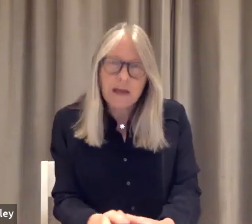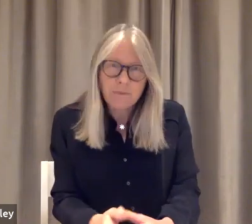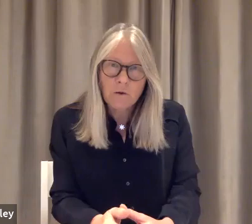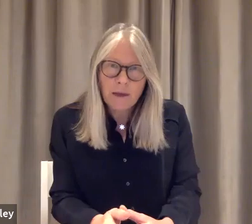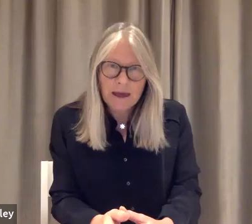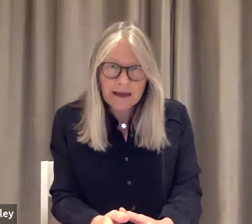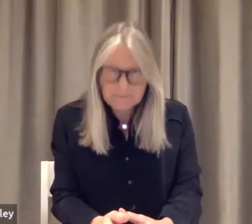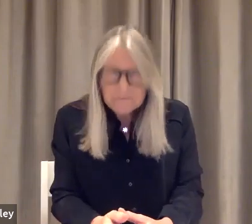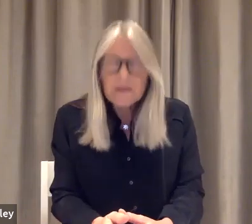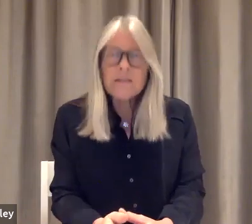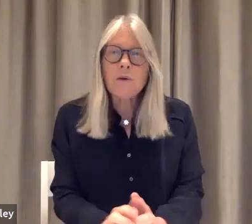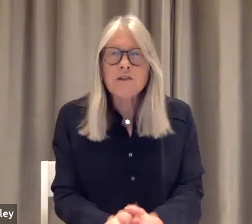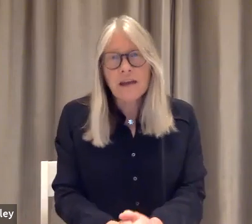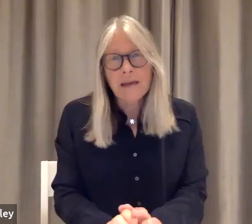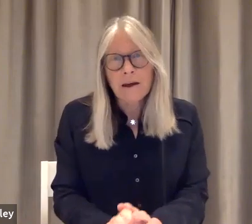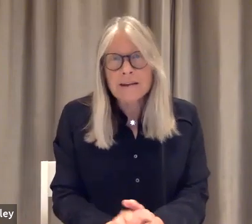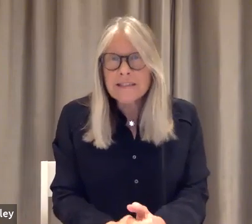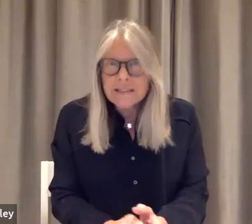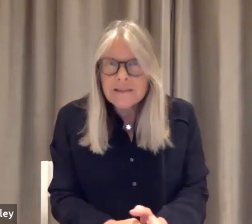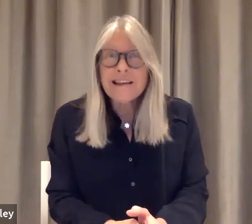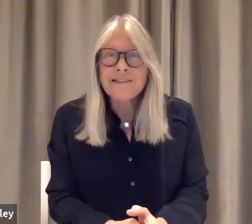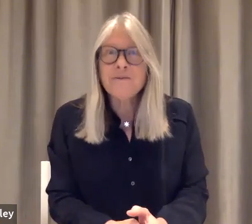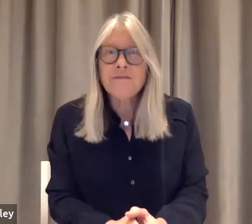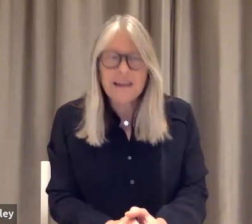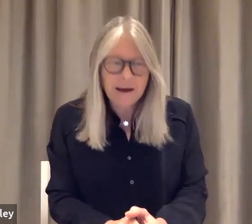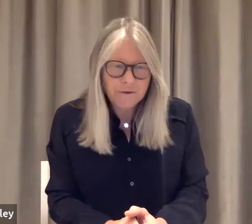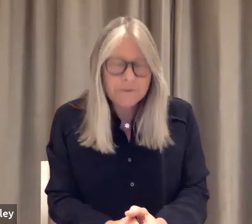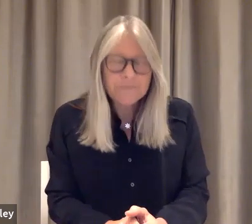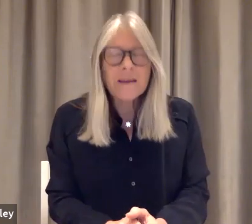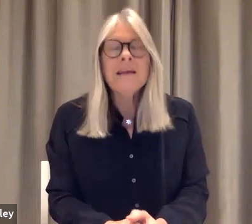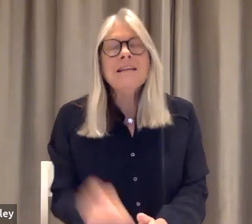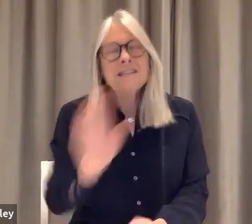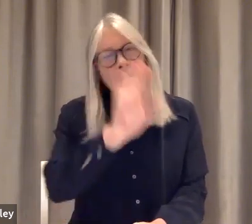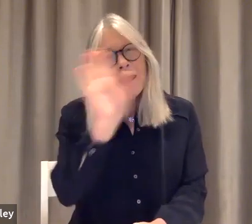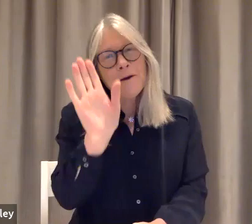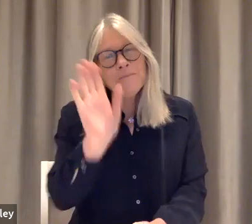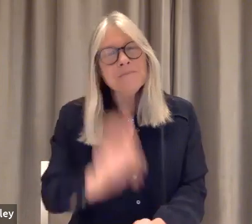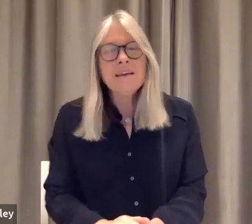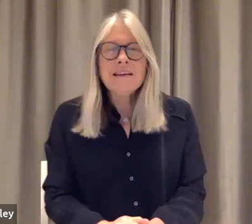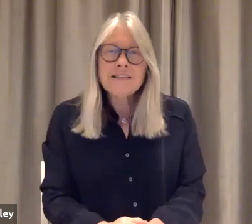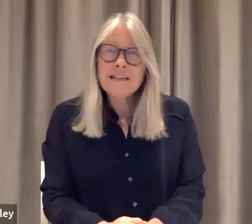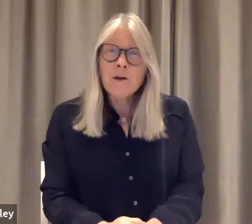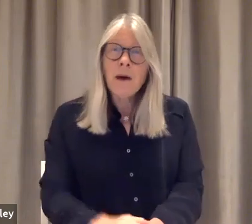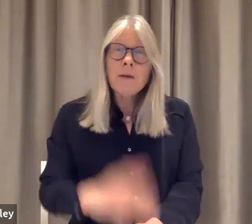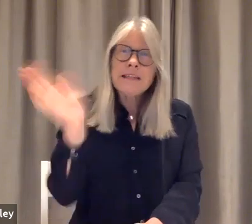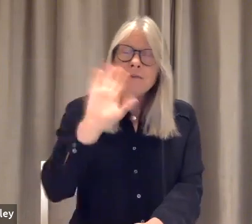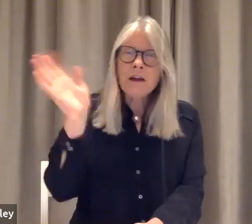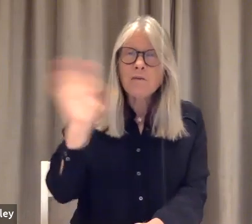that you're making. So if we can try and keep that consistent, that's really helpful. So hello. To say goodbye, we save the kind of